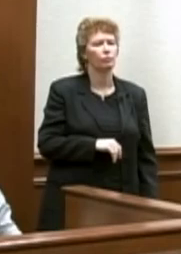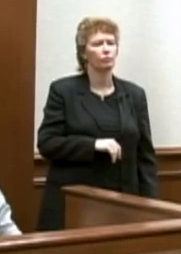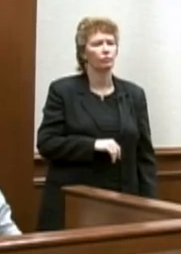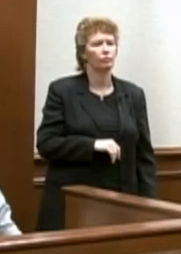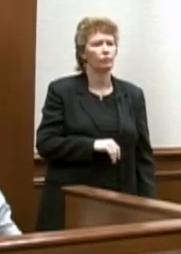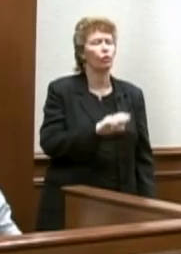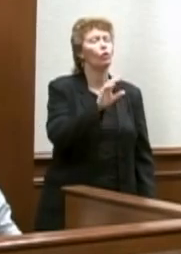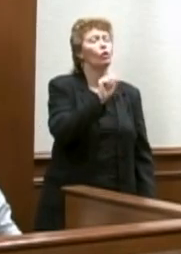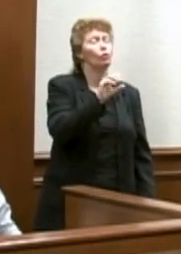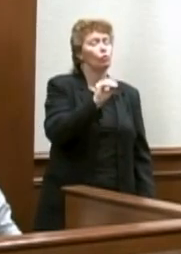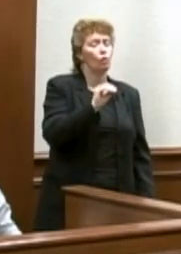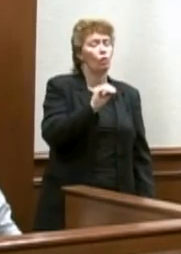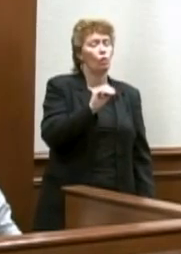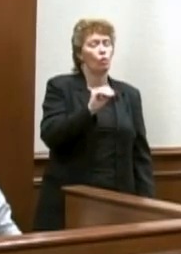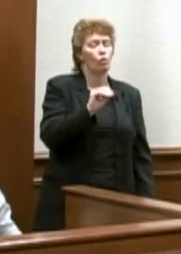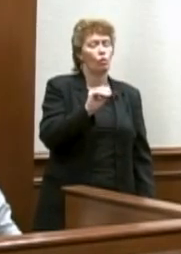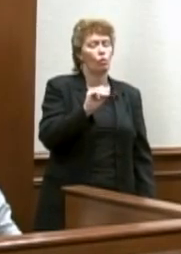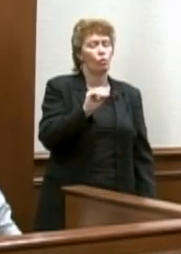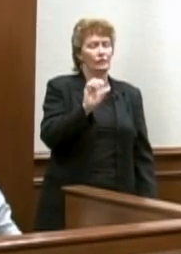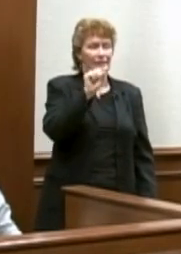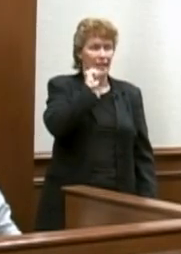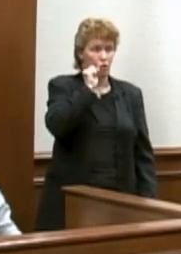carrying papers?